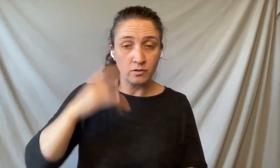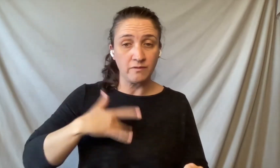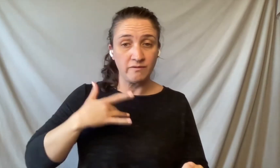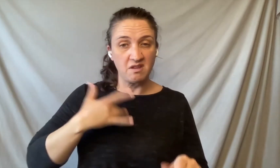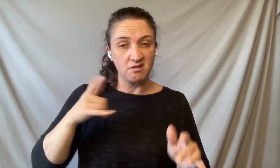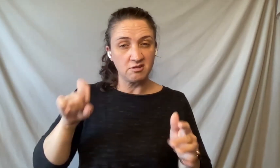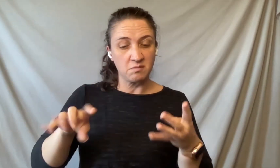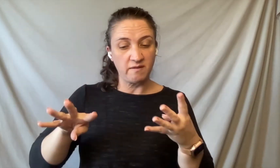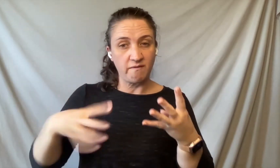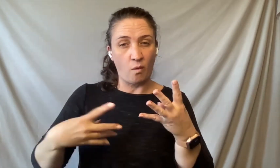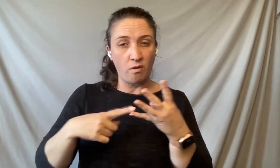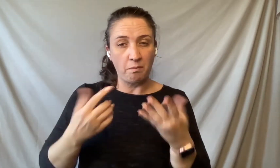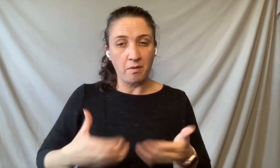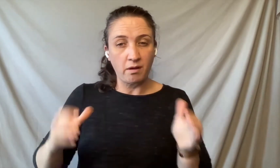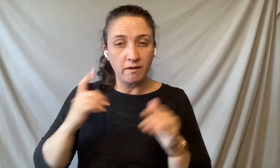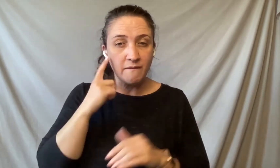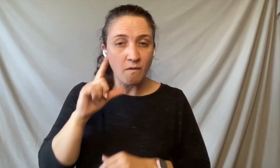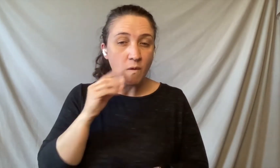bucket on homelessness?